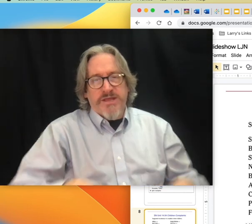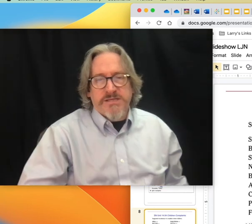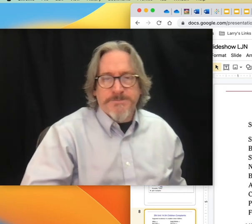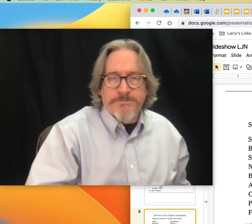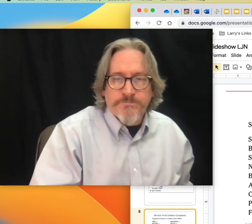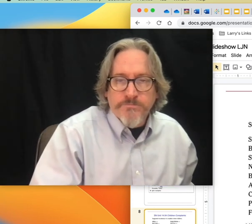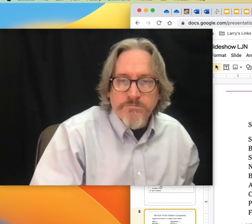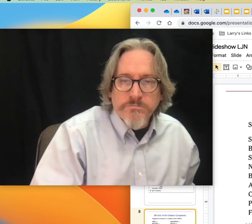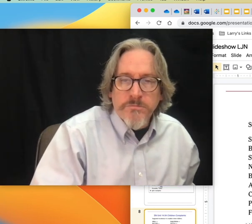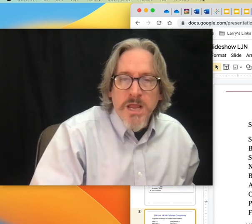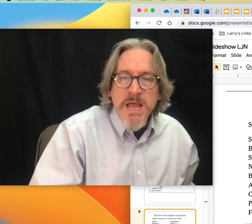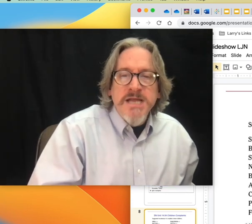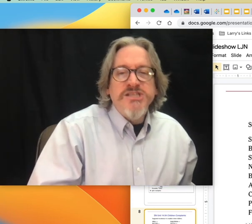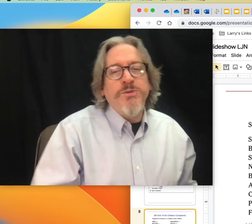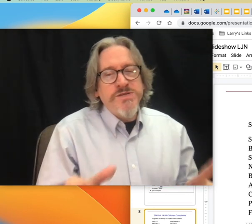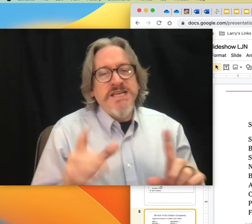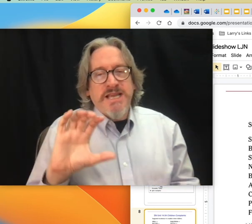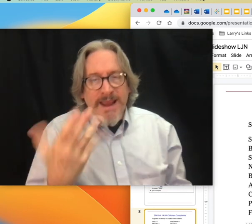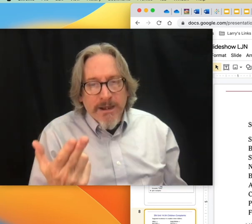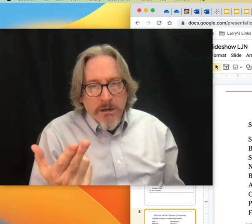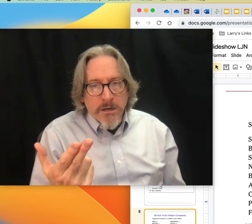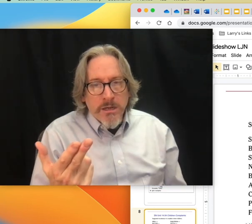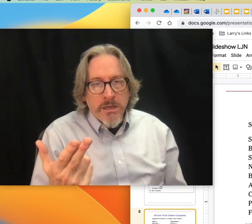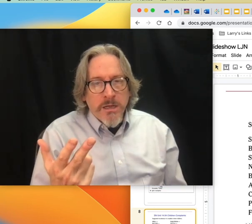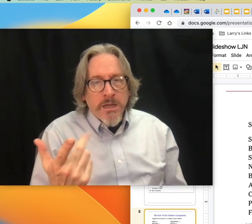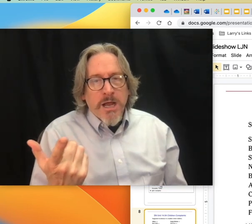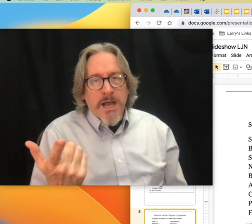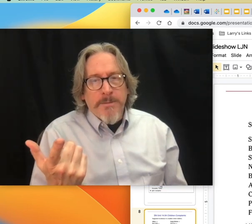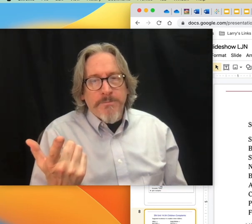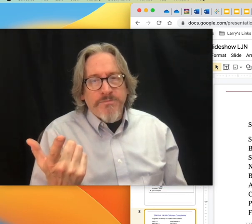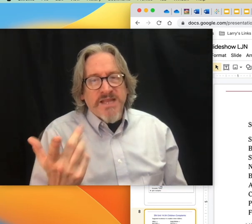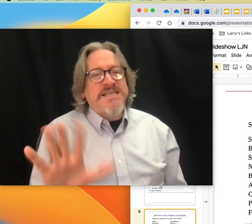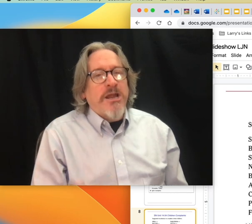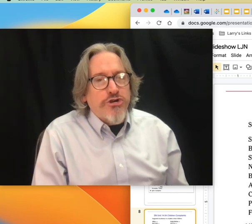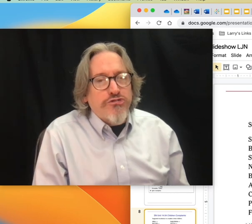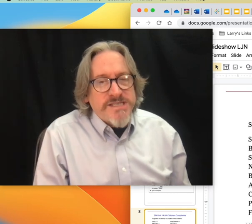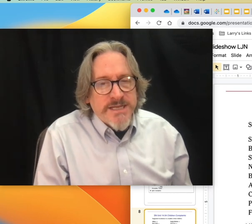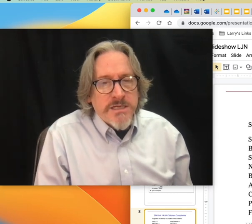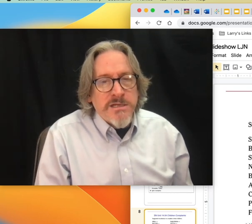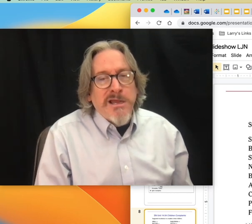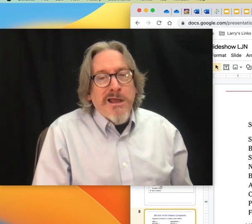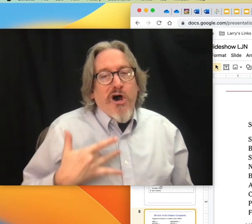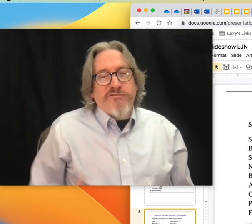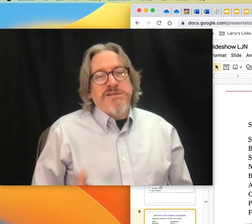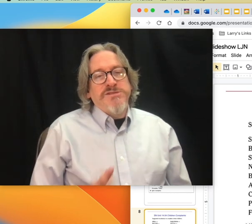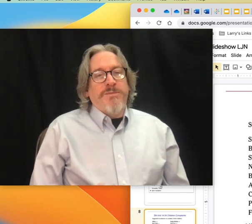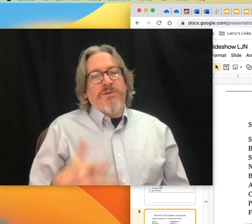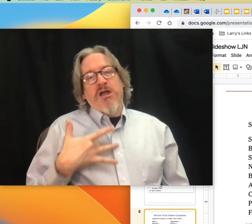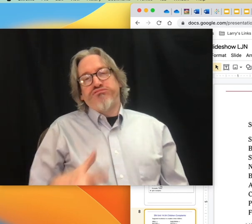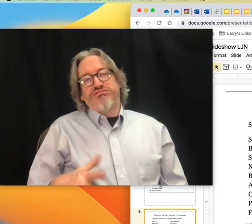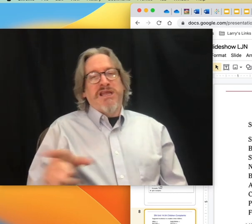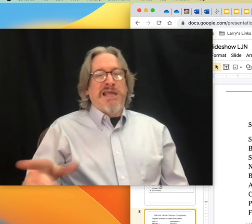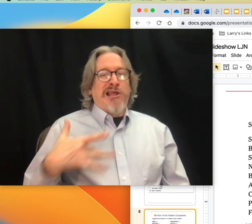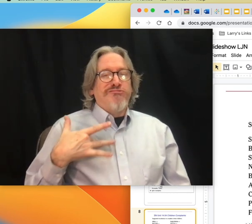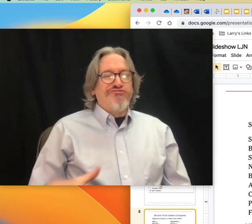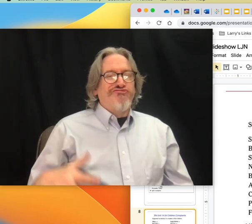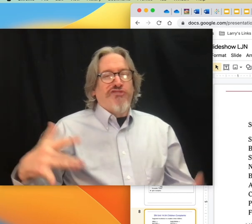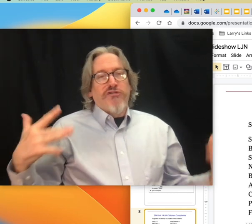Drop things. So when you see care, it's characteristic. Oftentimes it'll be like, oh,